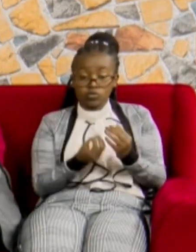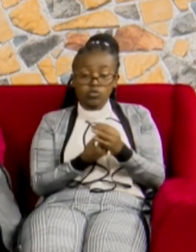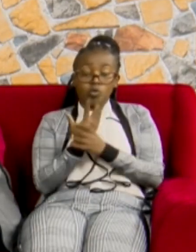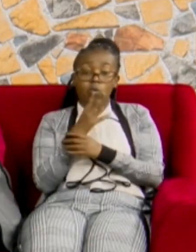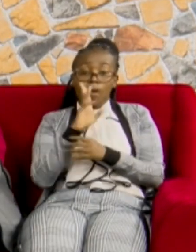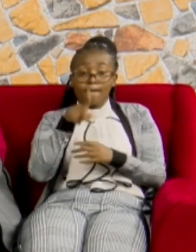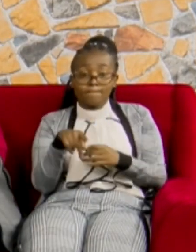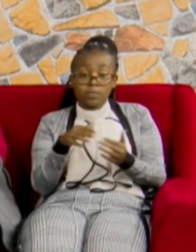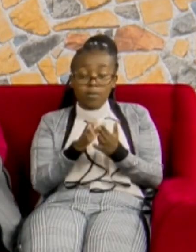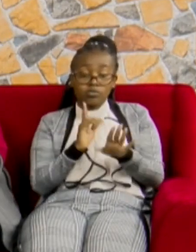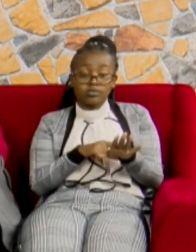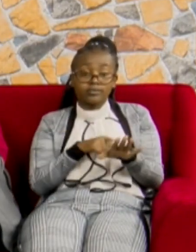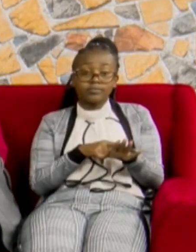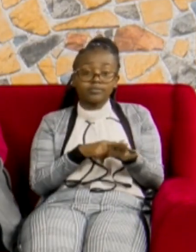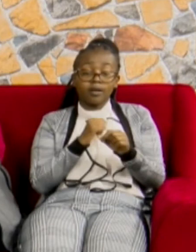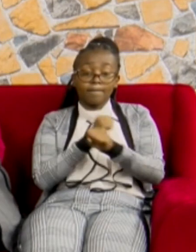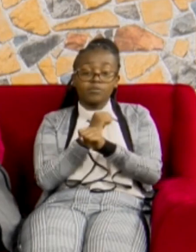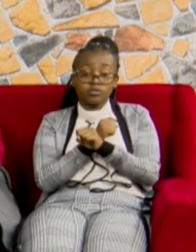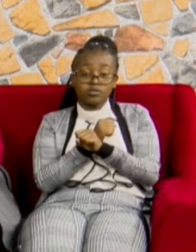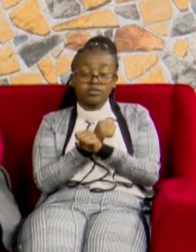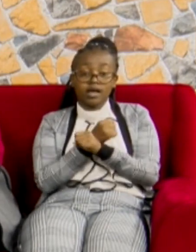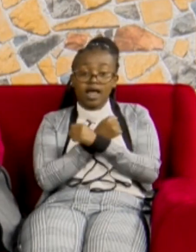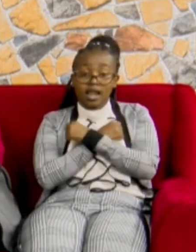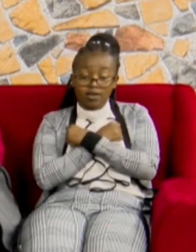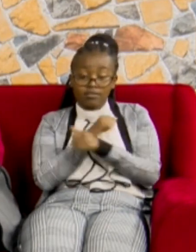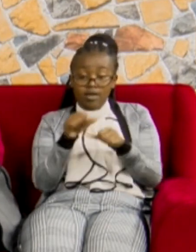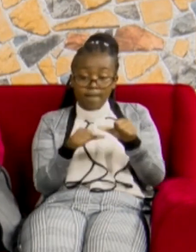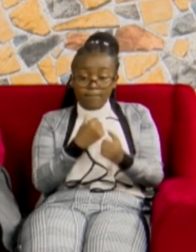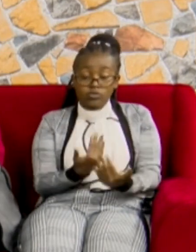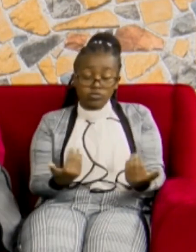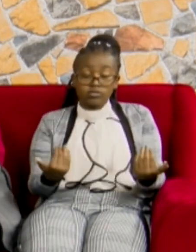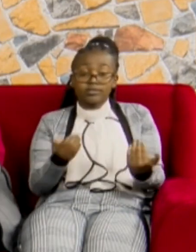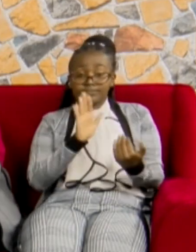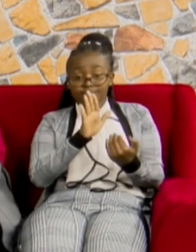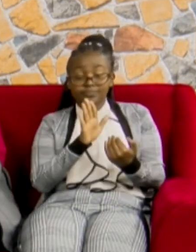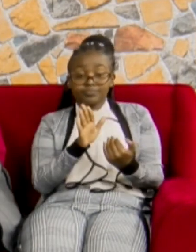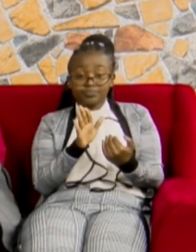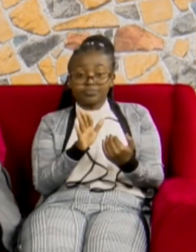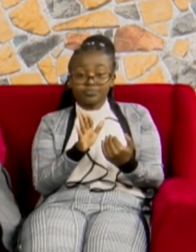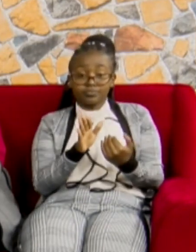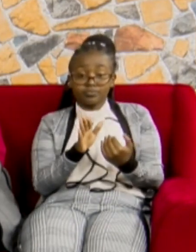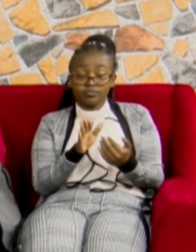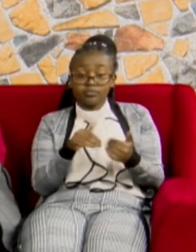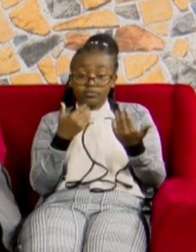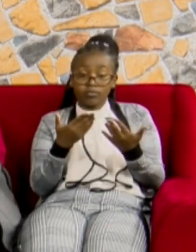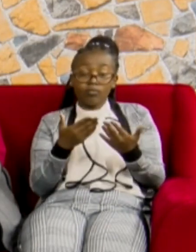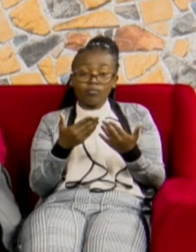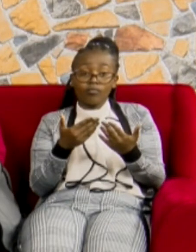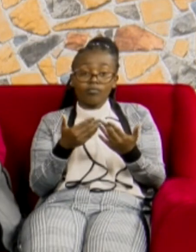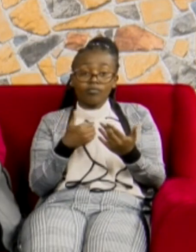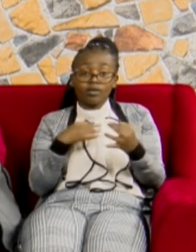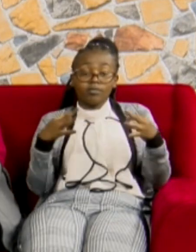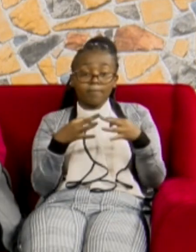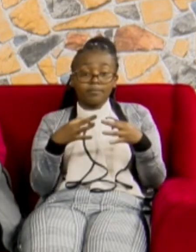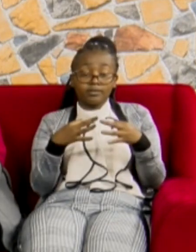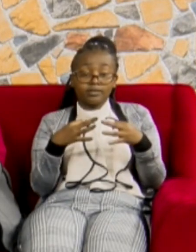most of the times they are protective and loving about their siblings. And however, we had a family